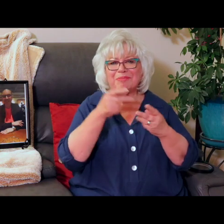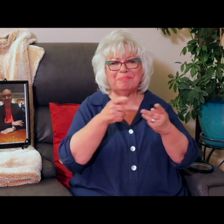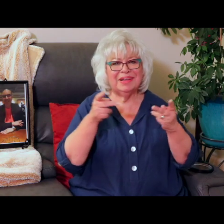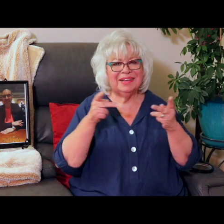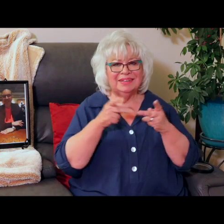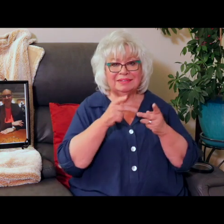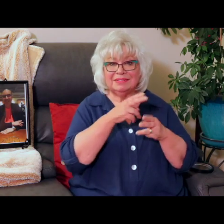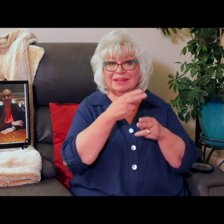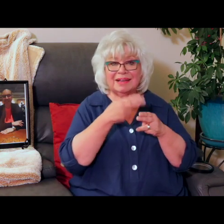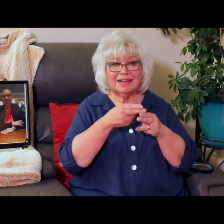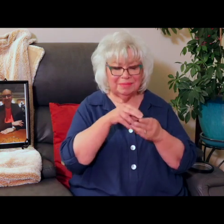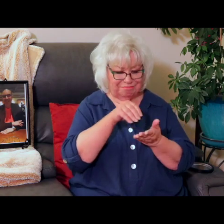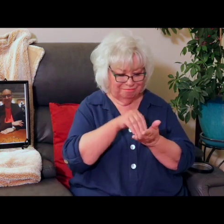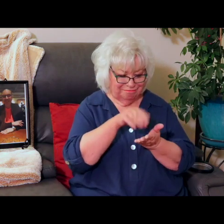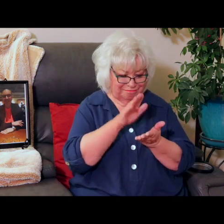God is in a better place.